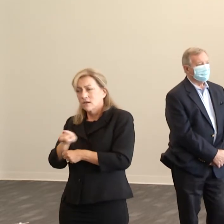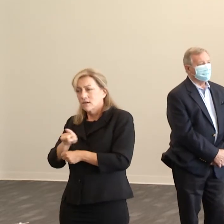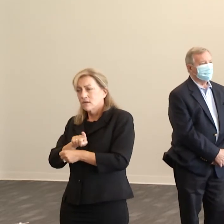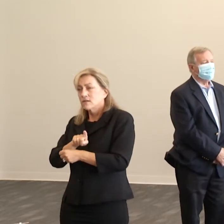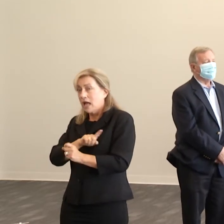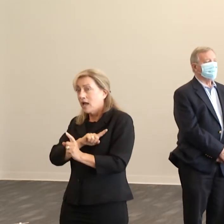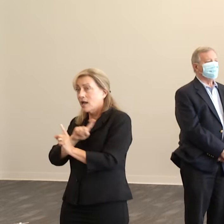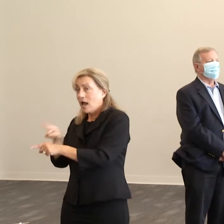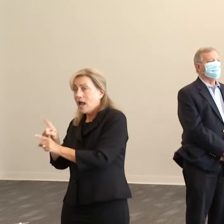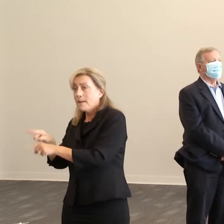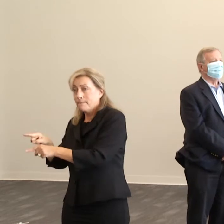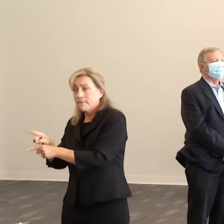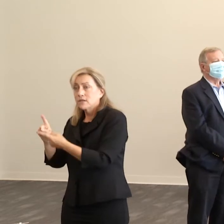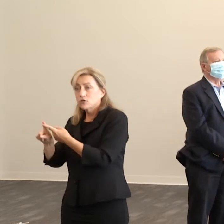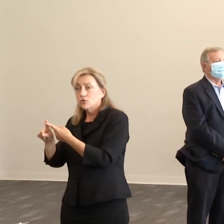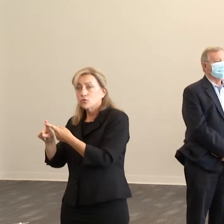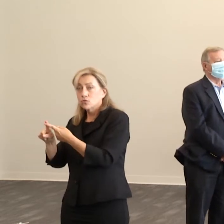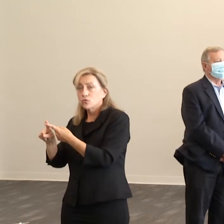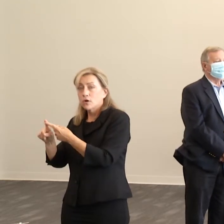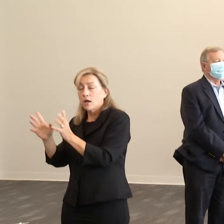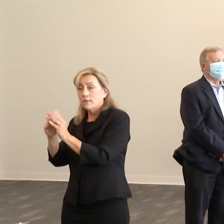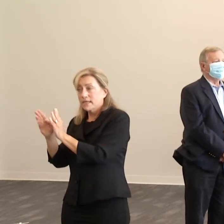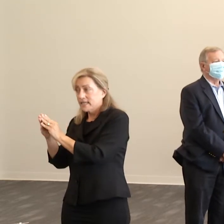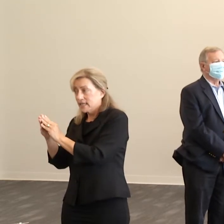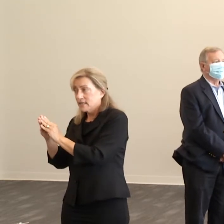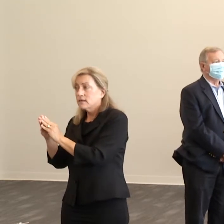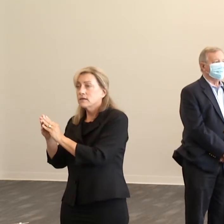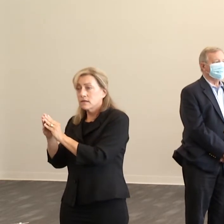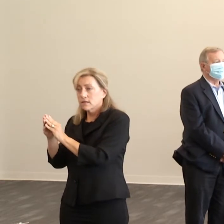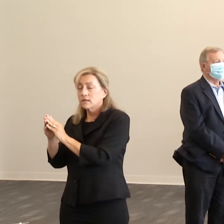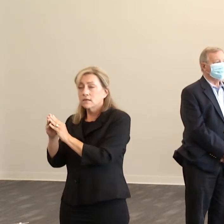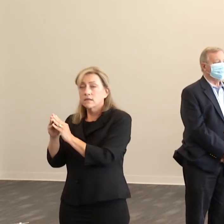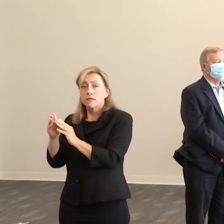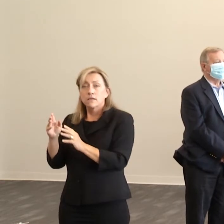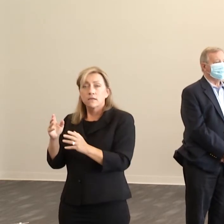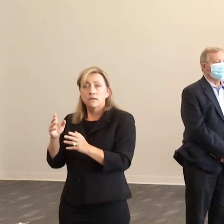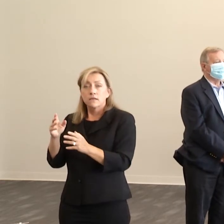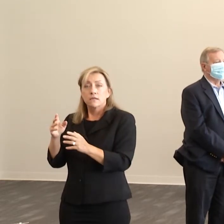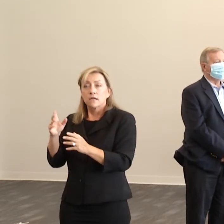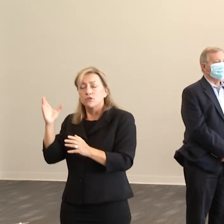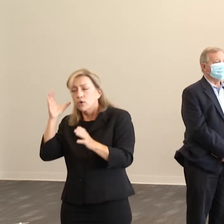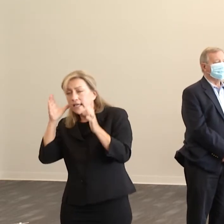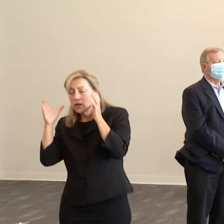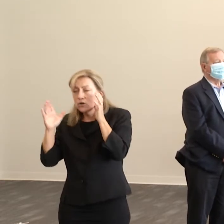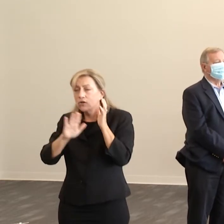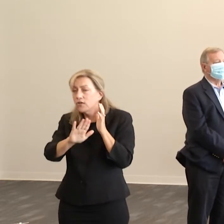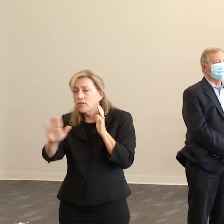town hall meeting, the e-town hall meeting, and hearing their stories